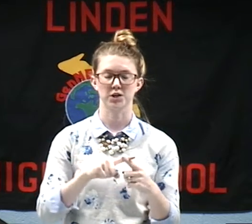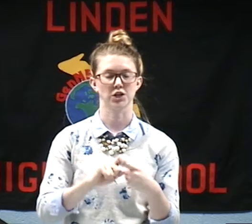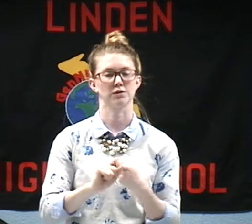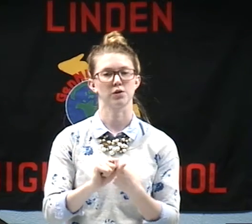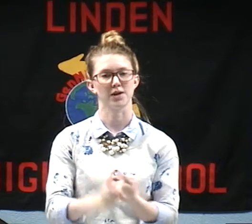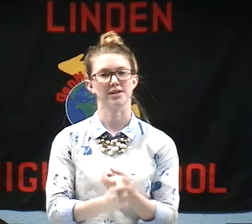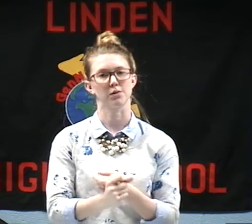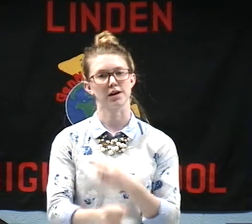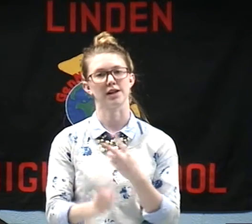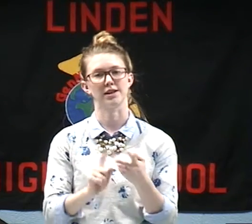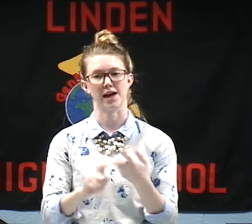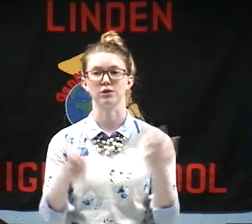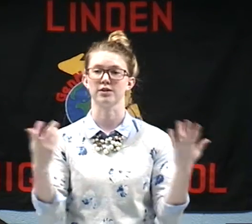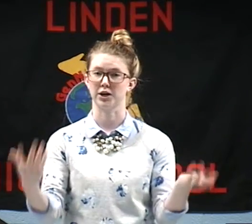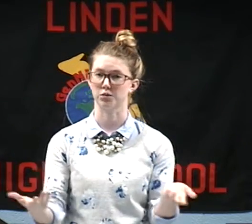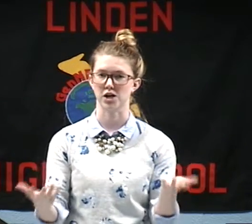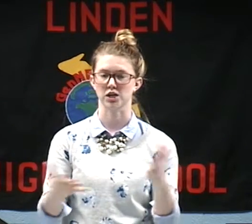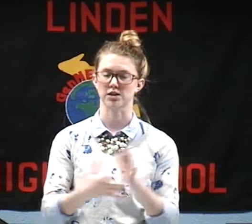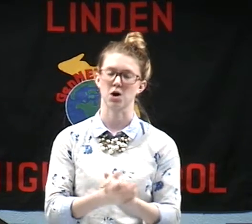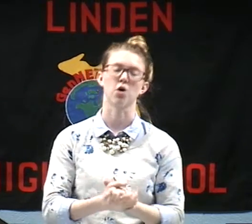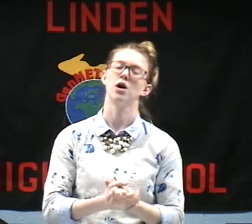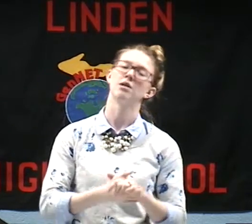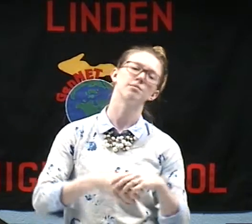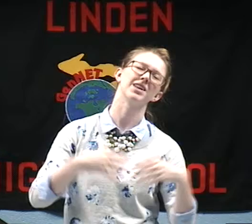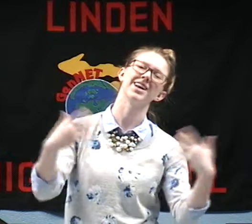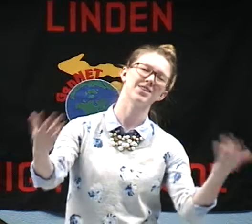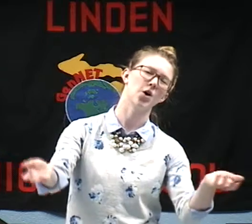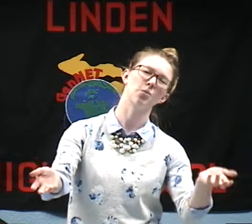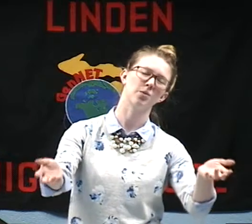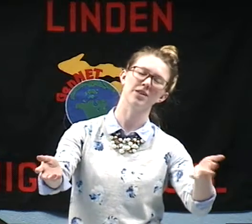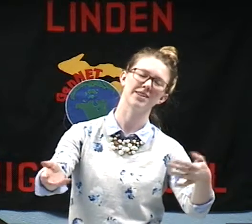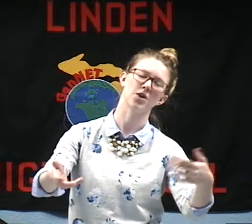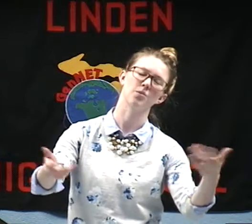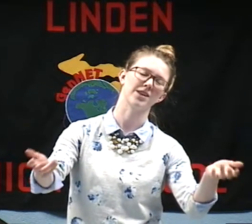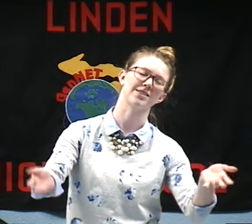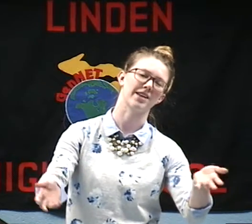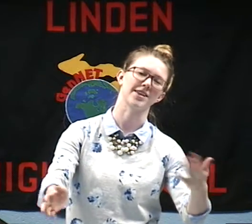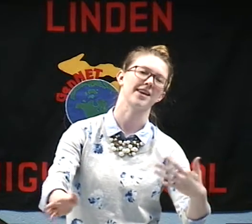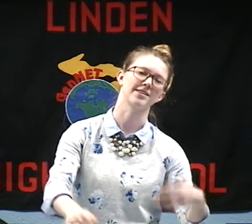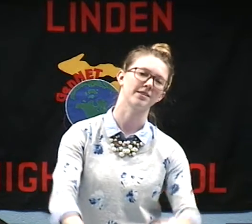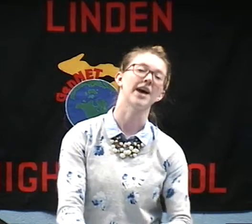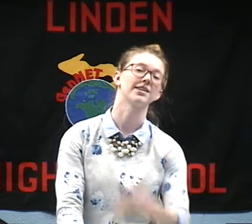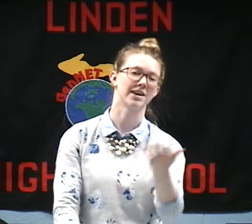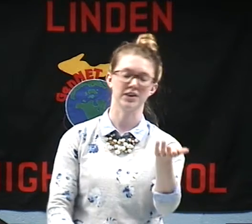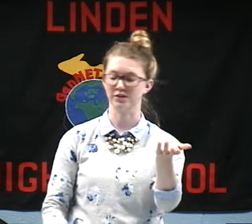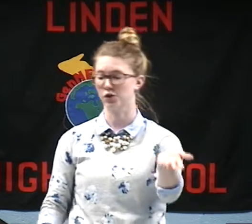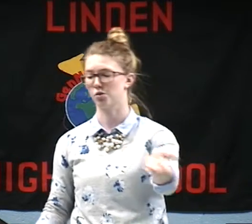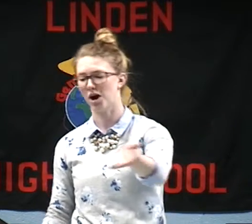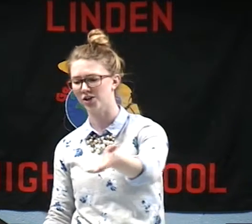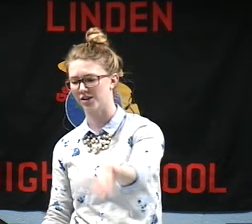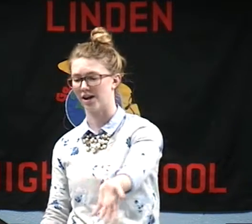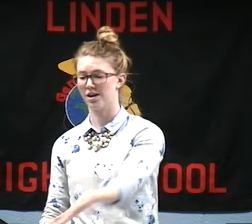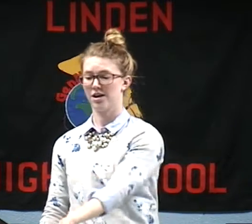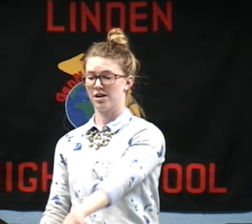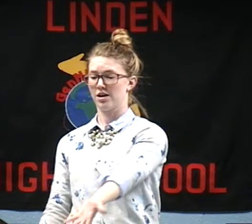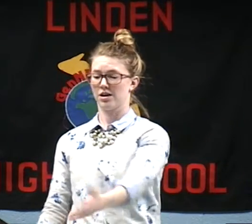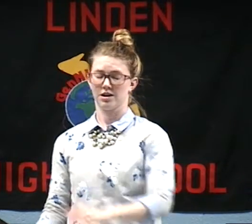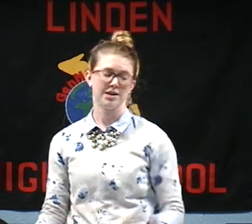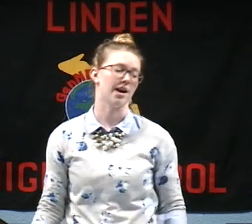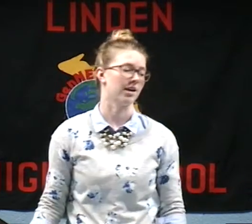transportation for the Wednesday work and then have you sign your projects tomorrow. But let's hope that's not the case because I haven't given you your project yet. Yeah.